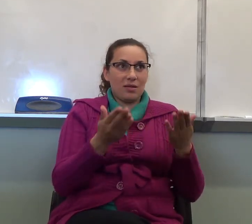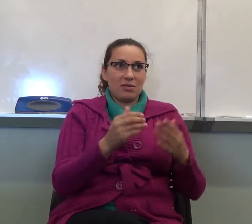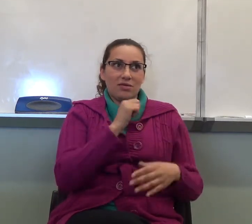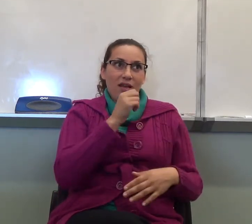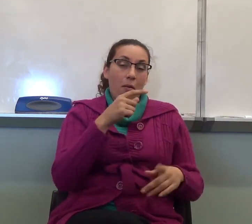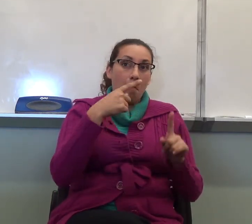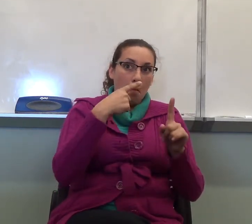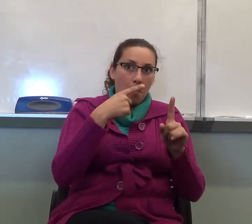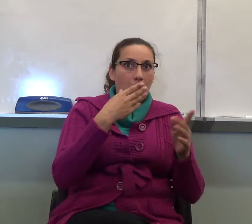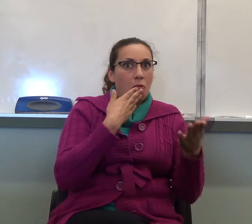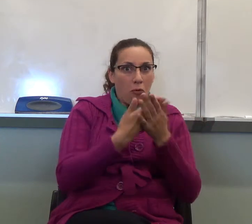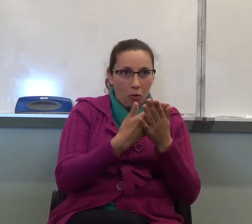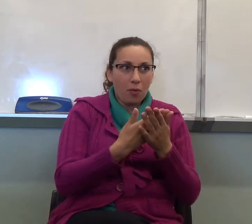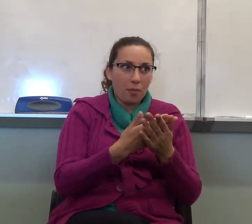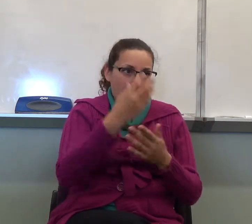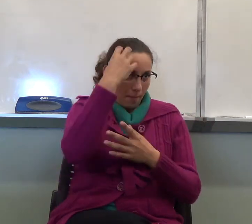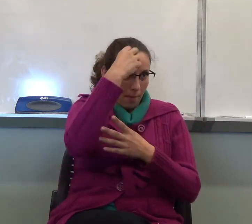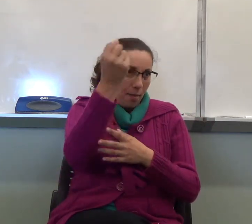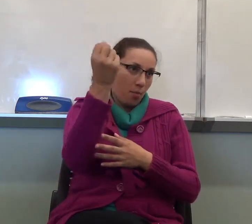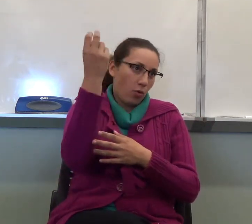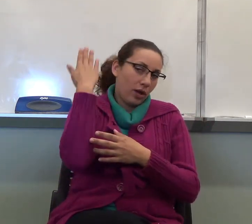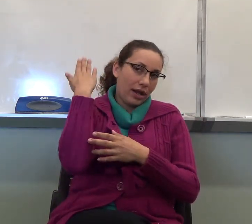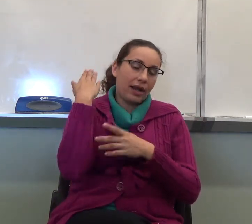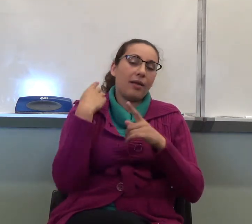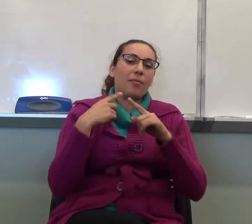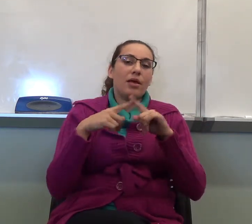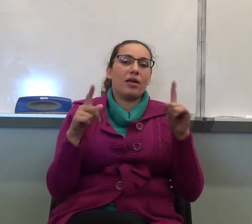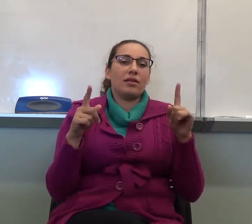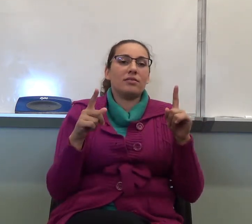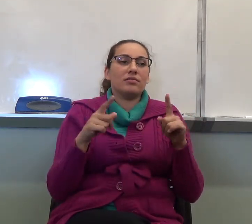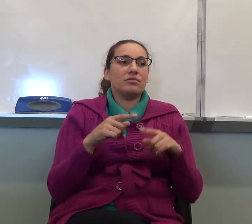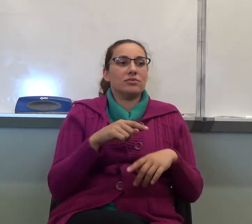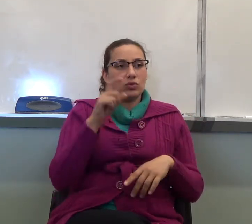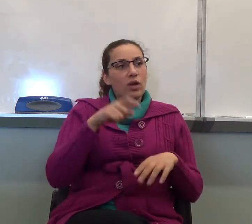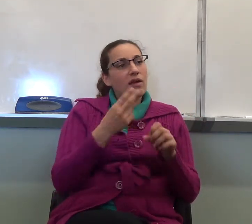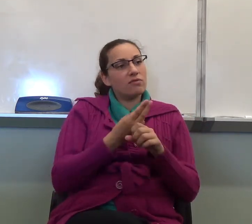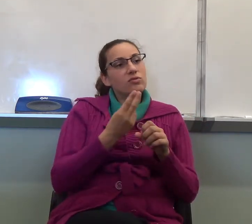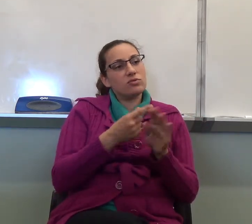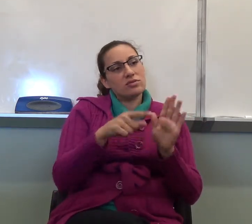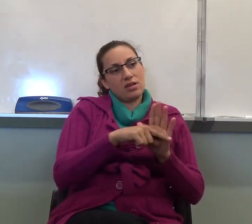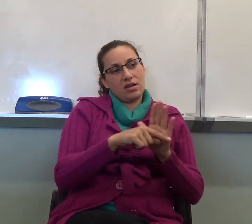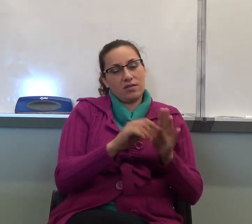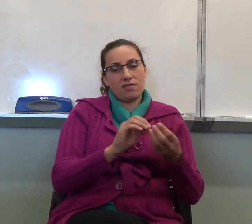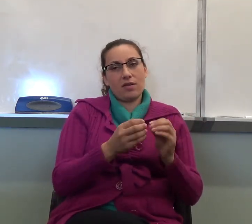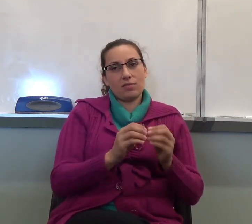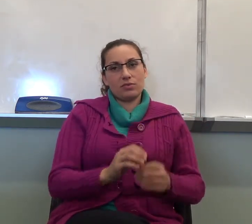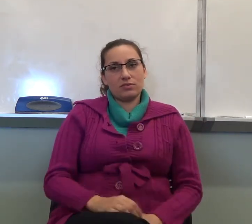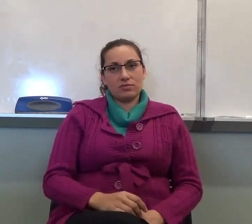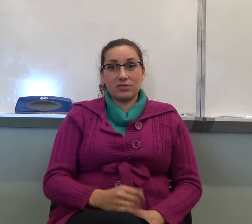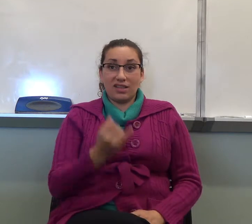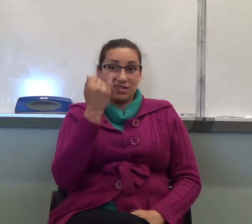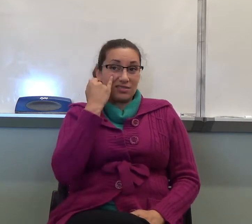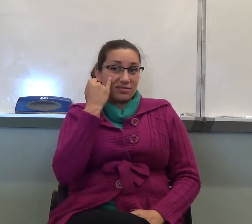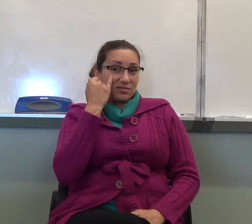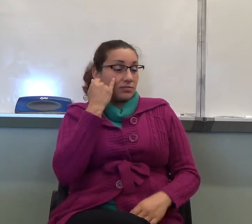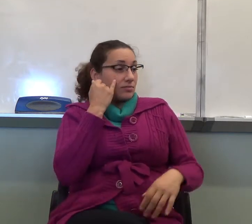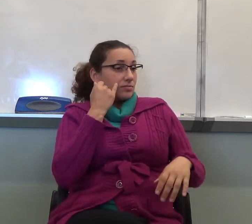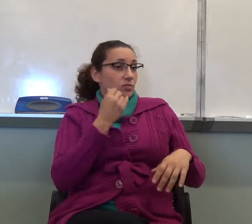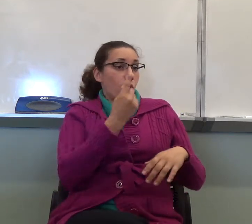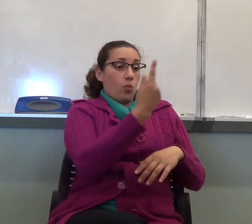but we have to be able to operate with them very well. In other words, if I put up something like this, 1 minus a